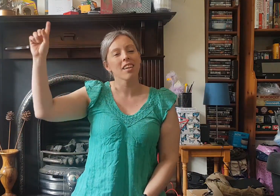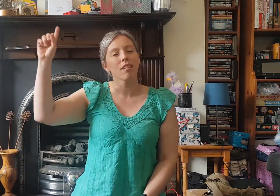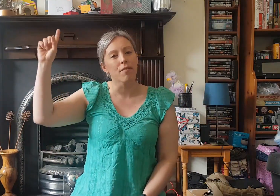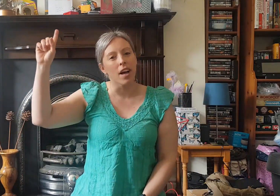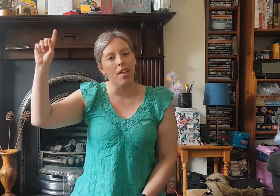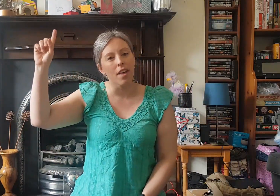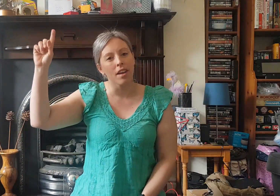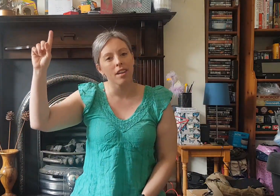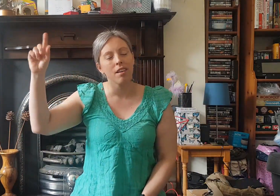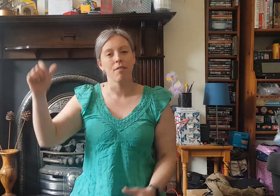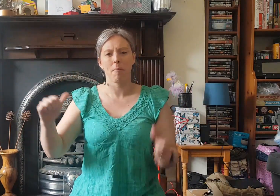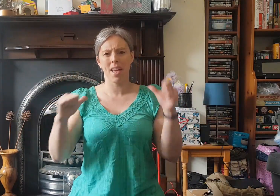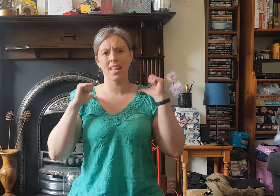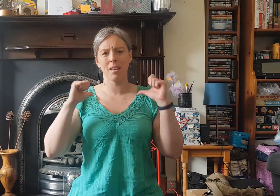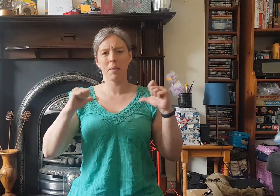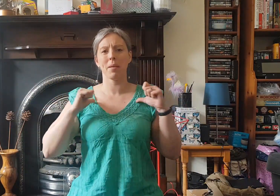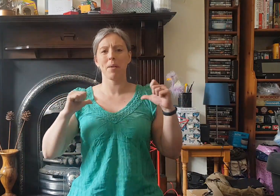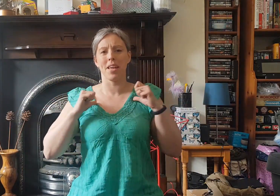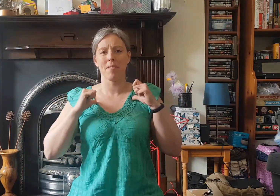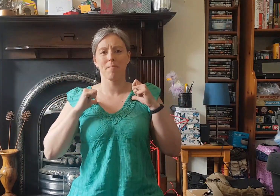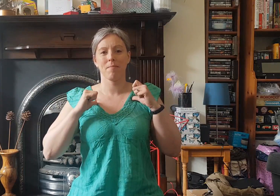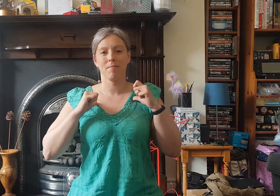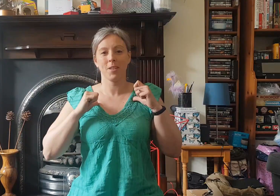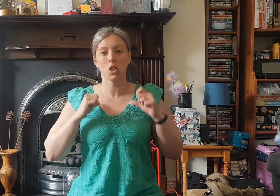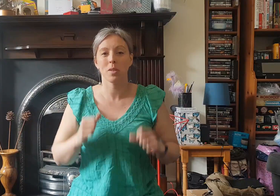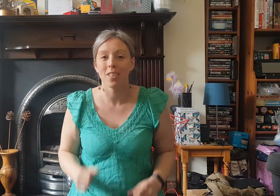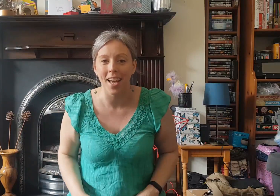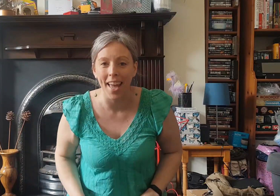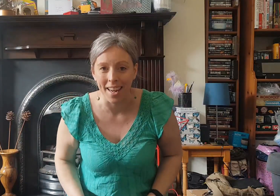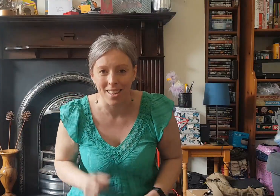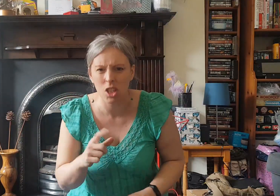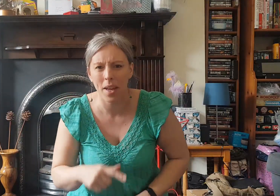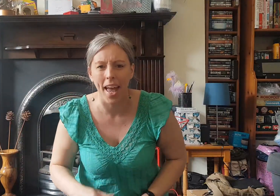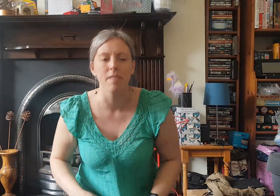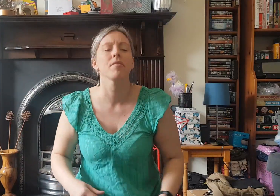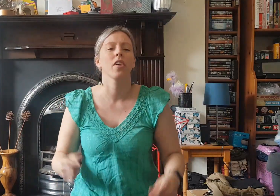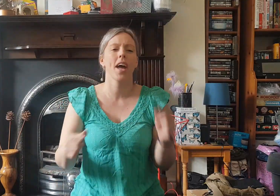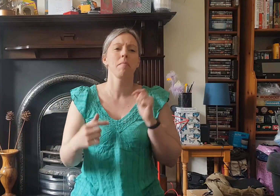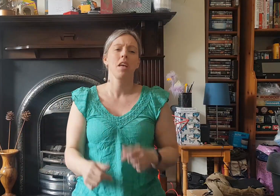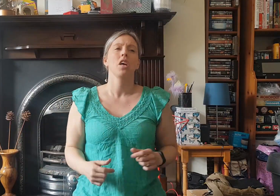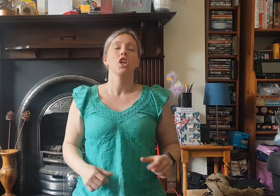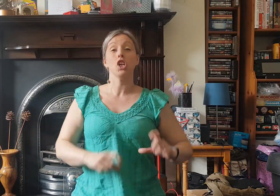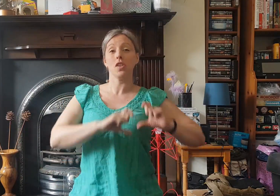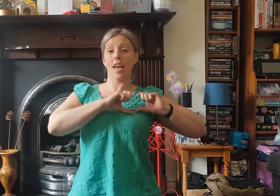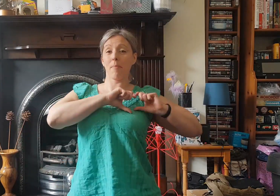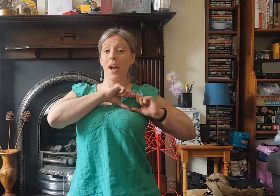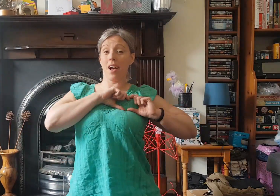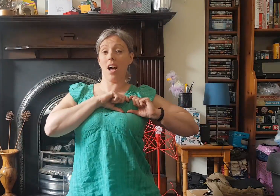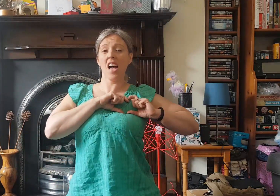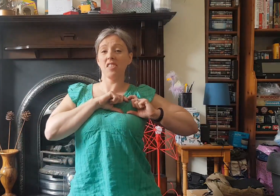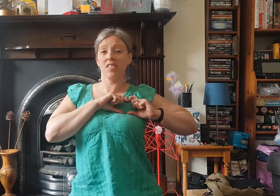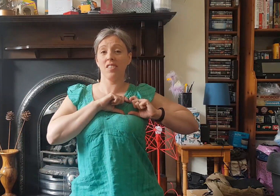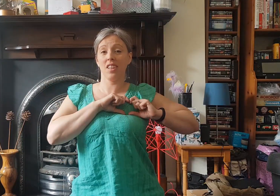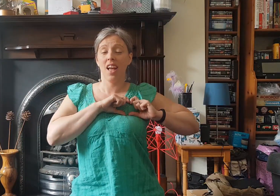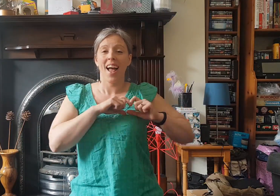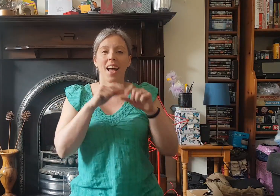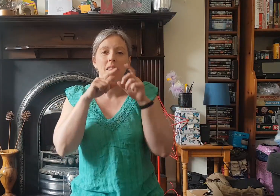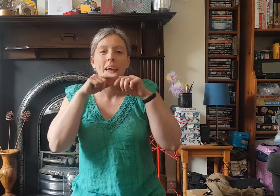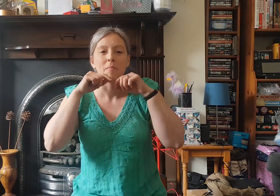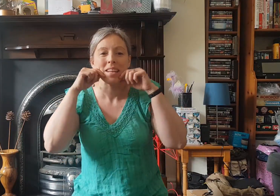father for making me me should we do that again let's do it again okay because you gave me a heart and you gave me a